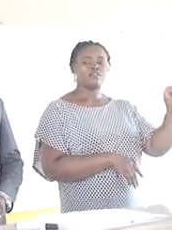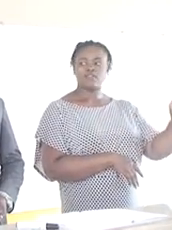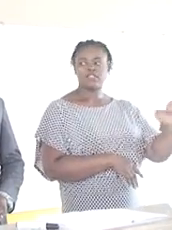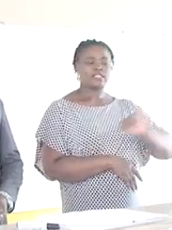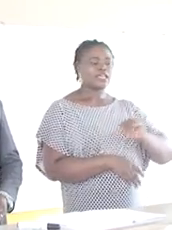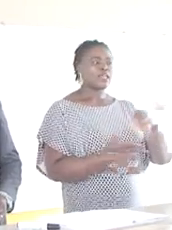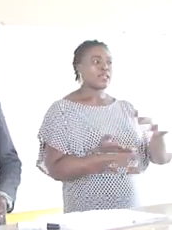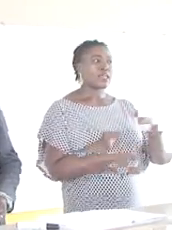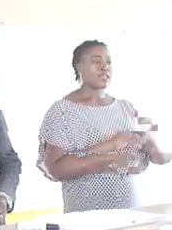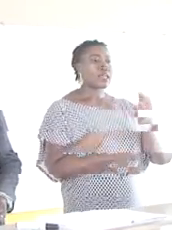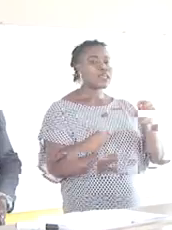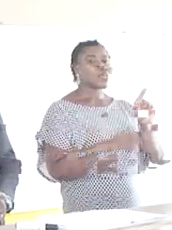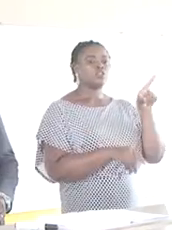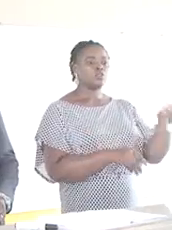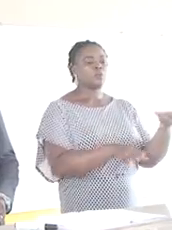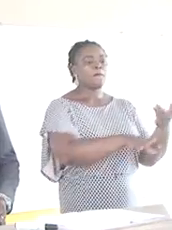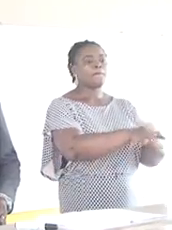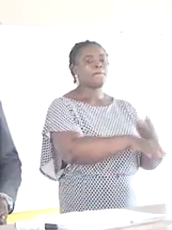here to teach you.